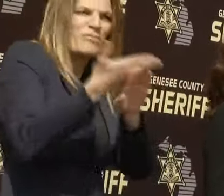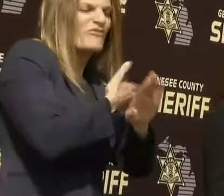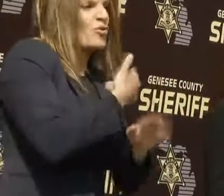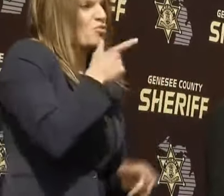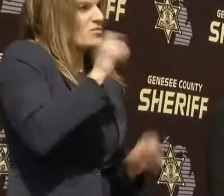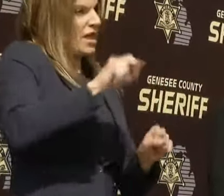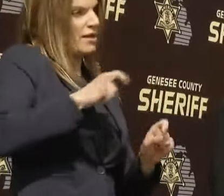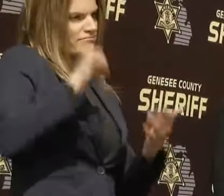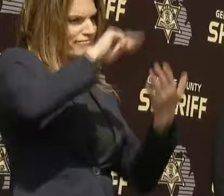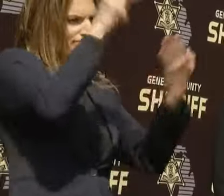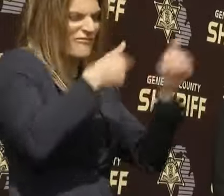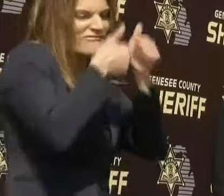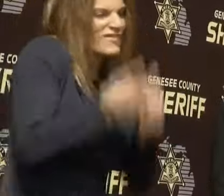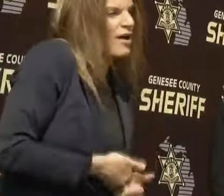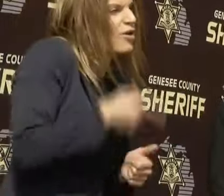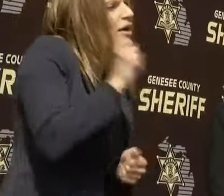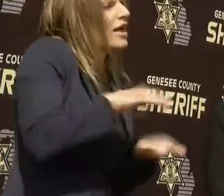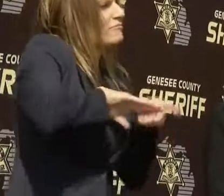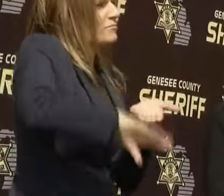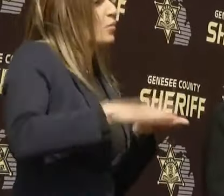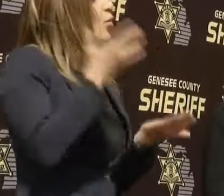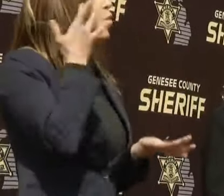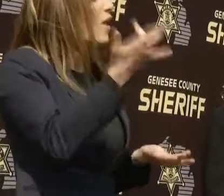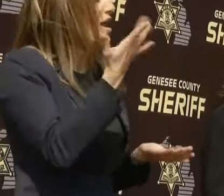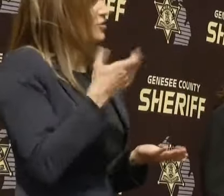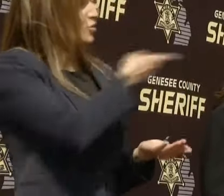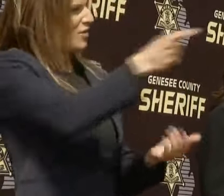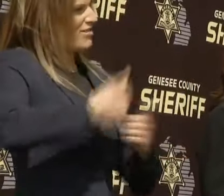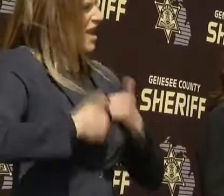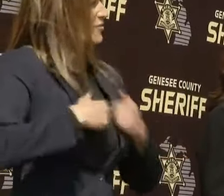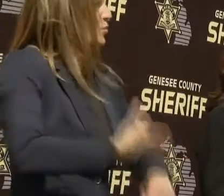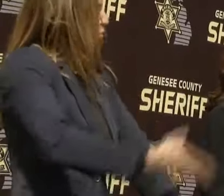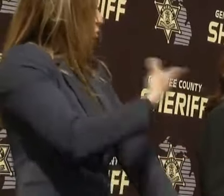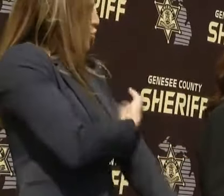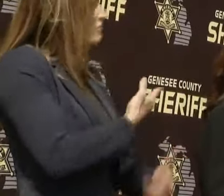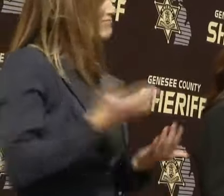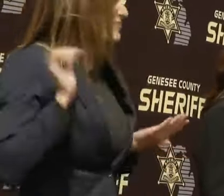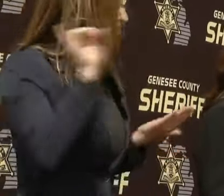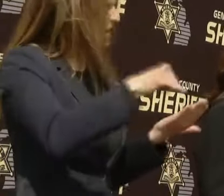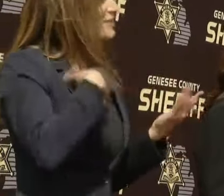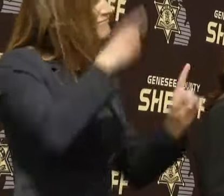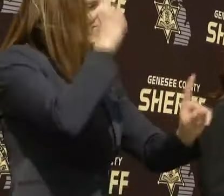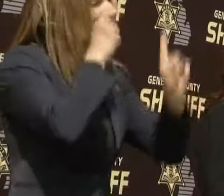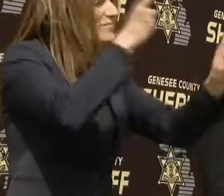people so you can have a second chance at a good life right here in Michigan.